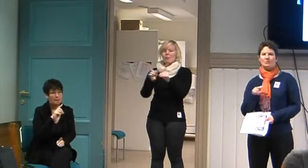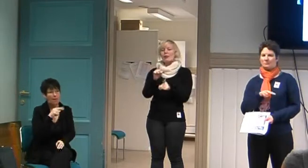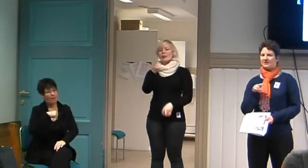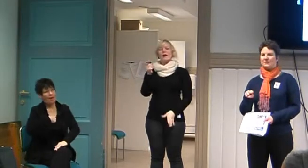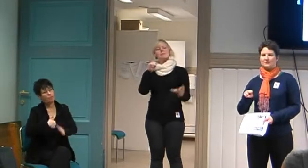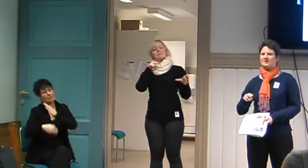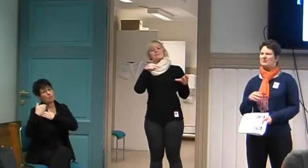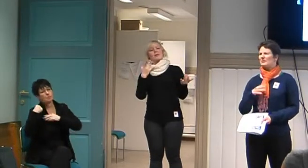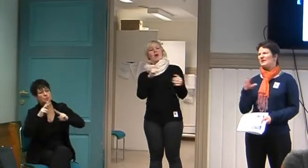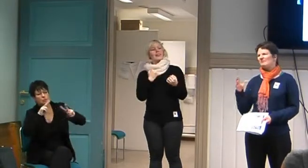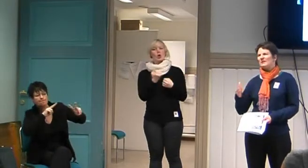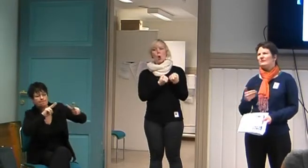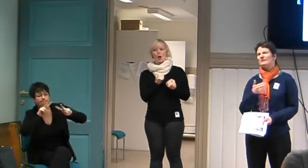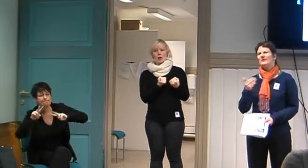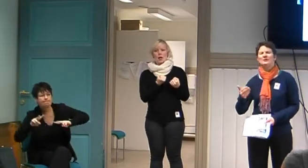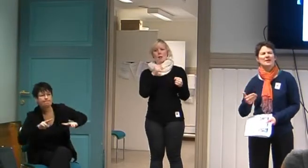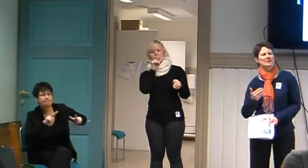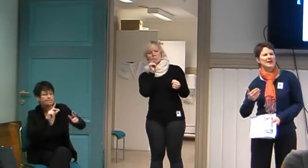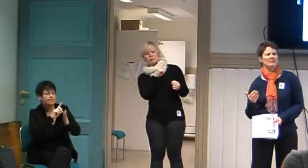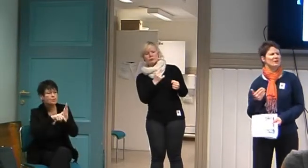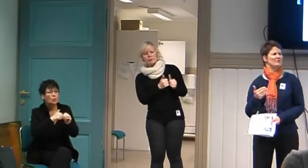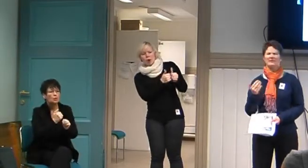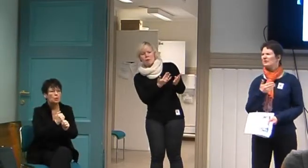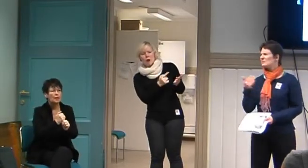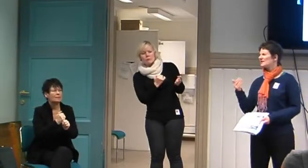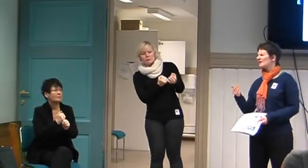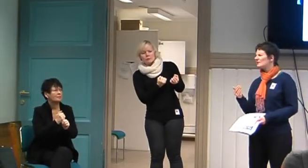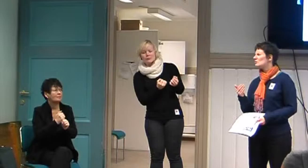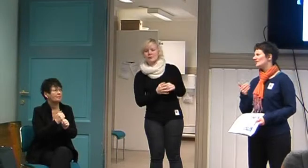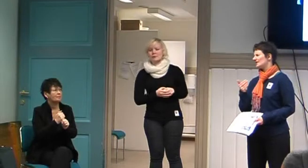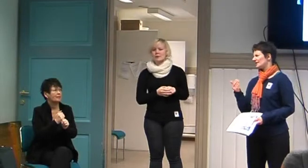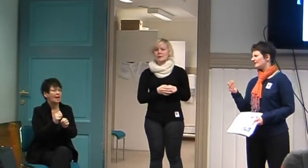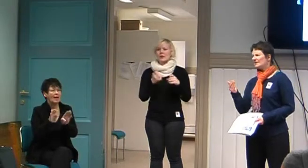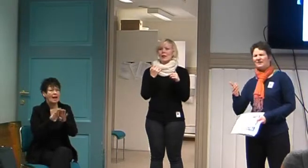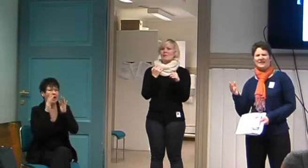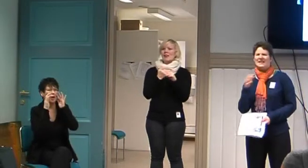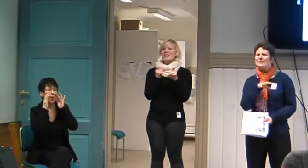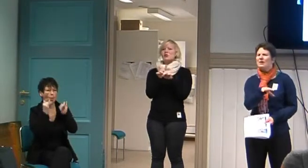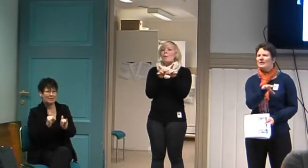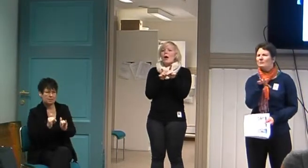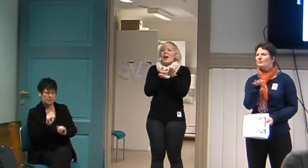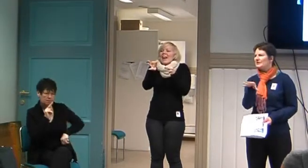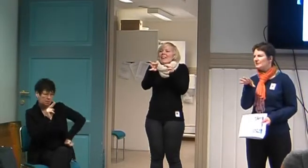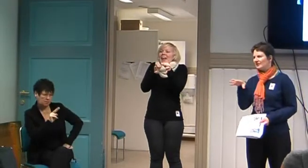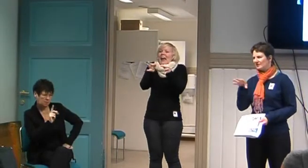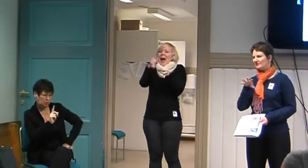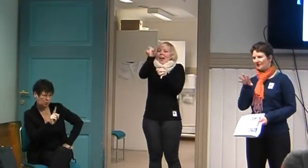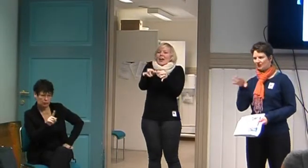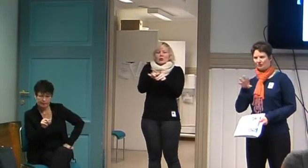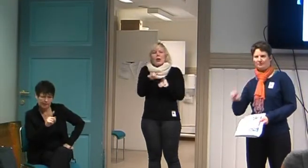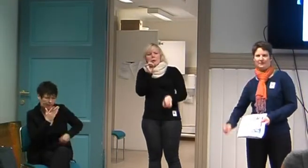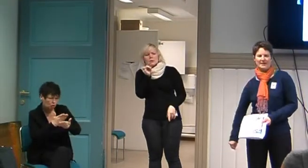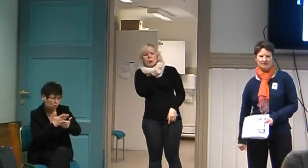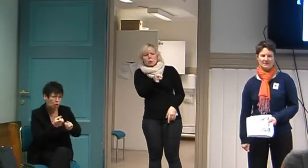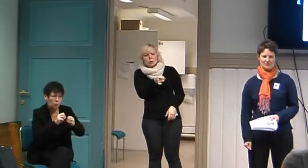oversee what we do. So, if you like, they're almost like an auditor. They keep an eye on what we're doing just to make